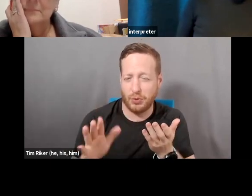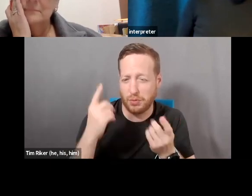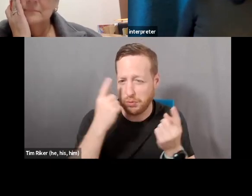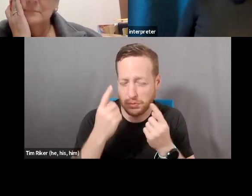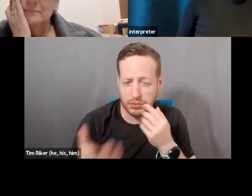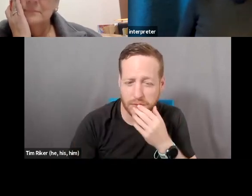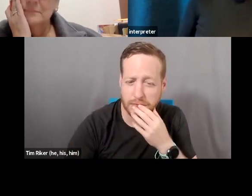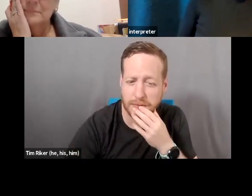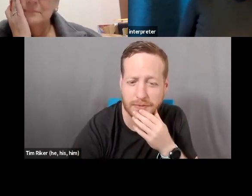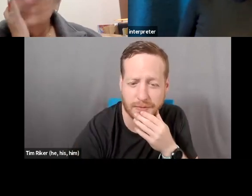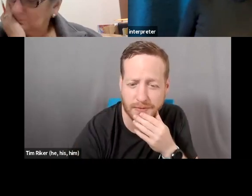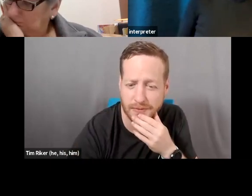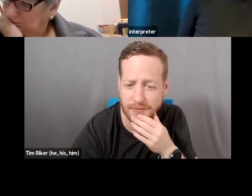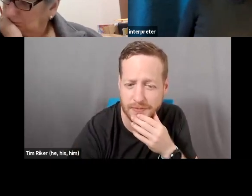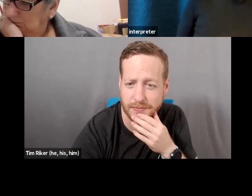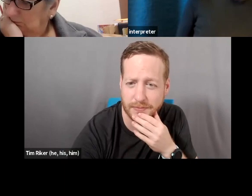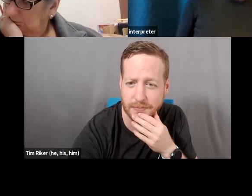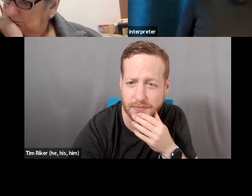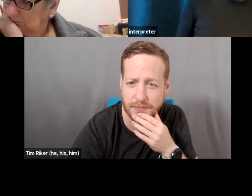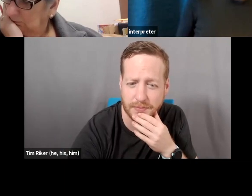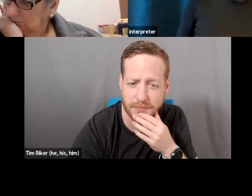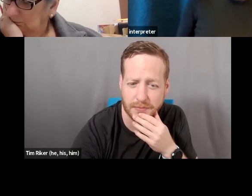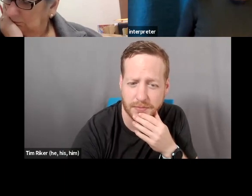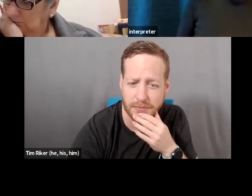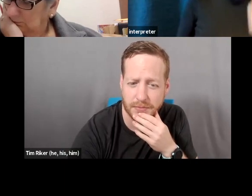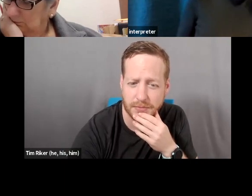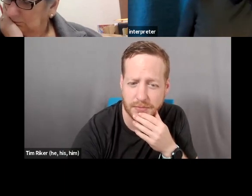Ernest, do you have thoughts? Not quite sure what you're thinking.